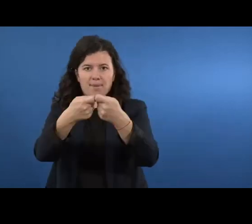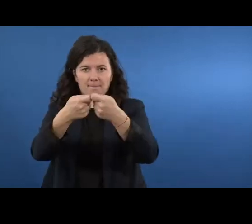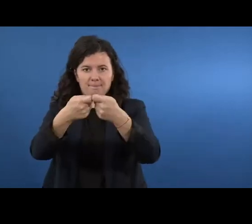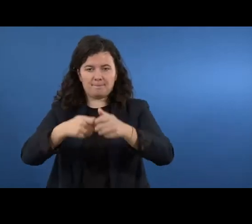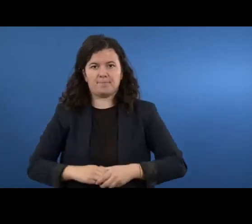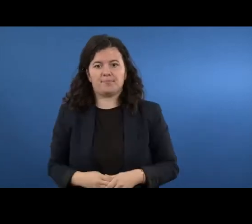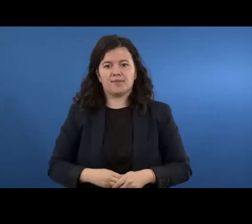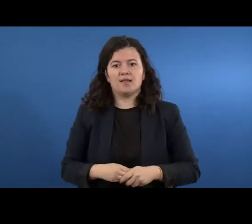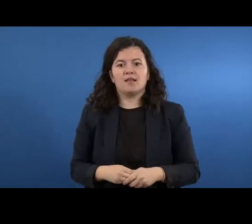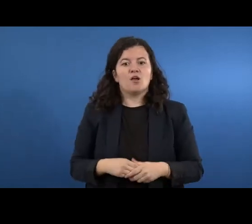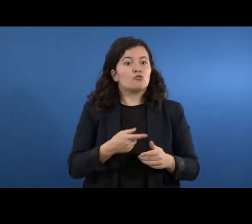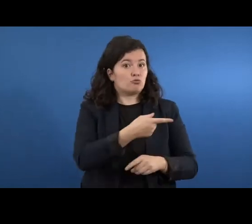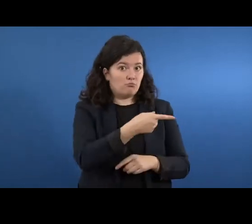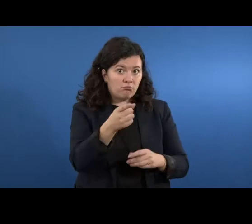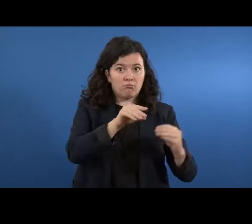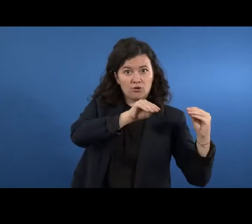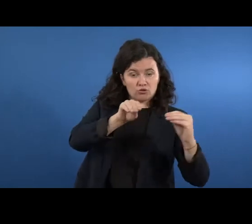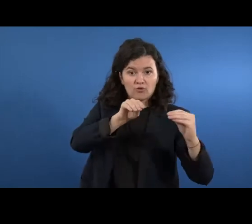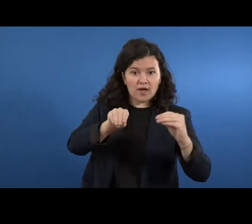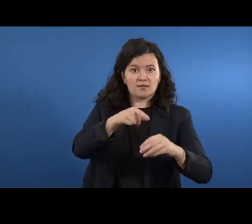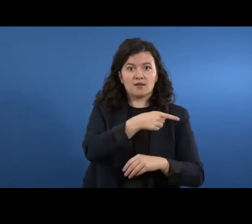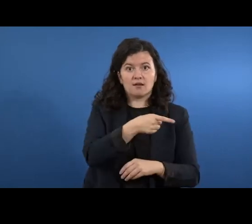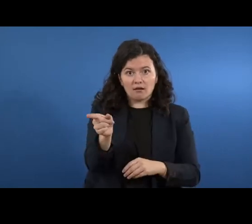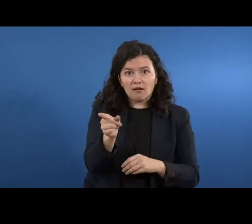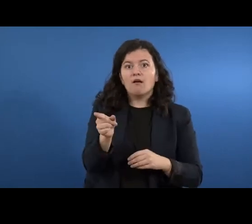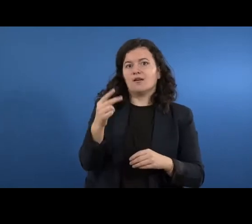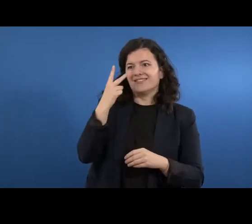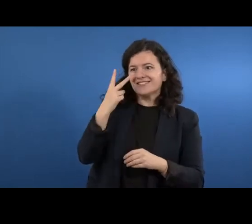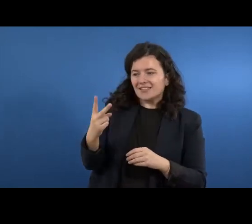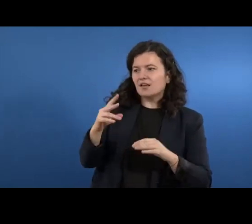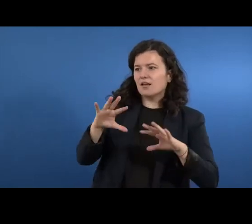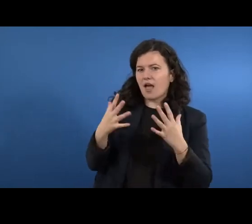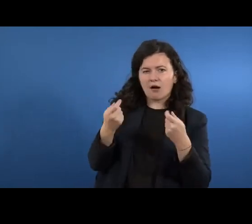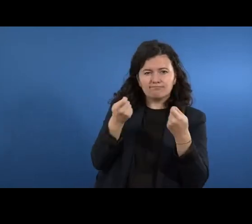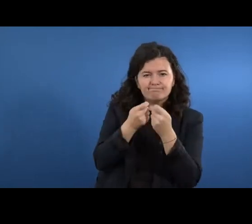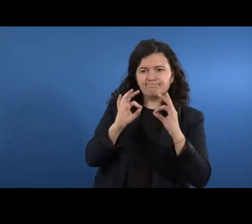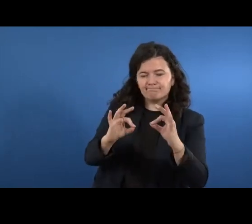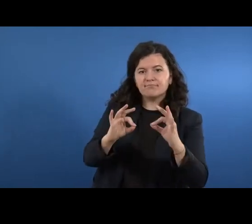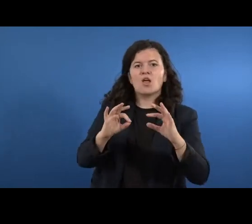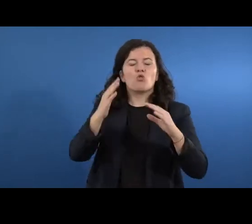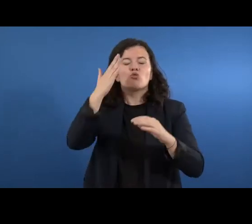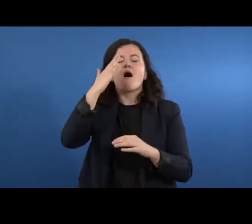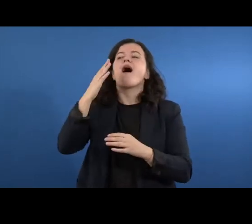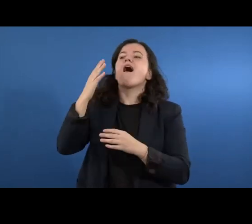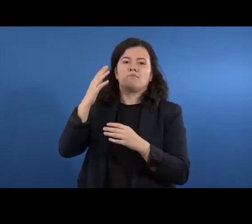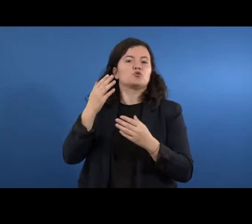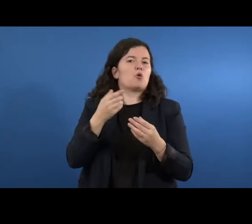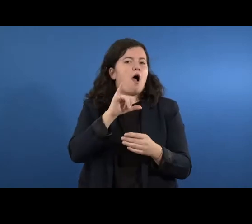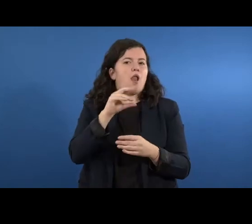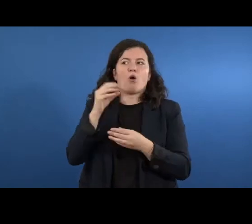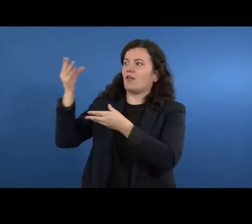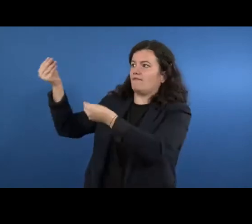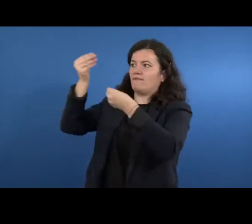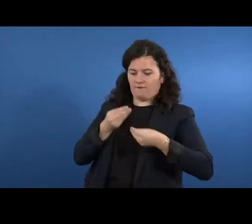training providers, whether they are in company based or not, are well equipped to prepare individuals for